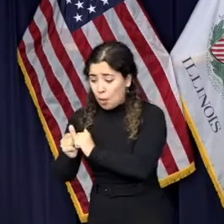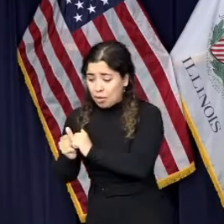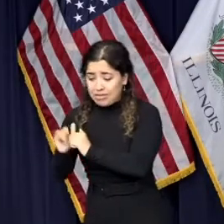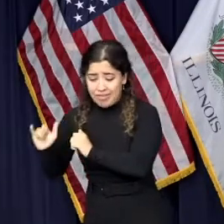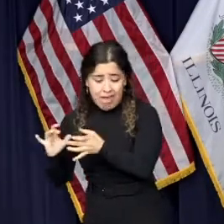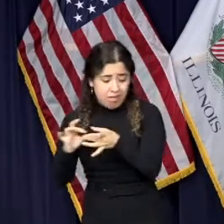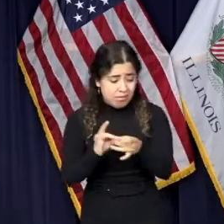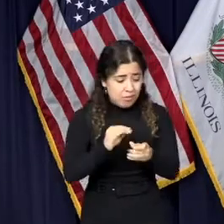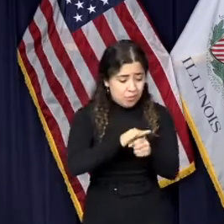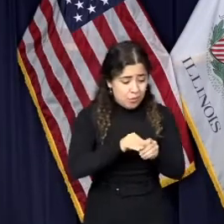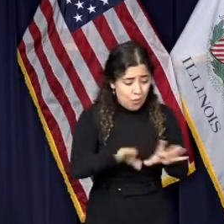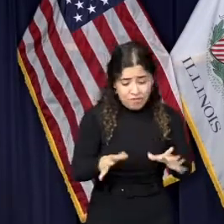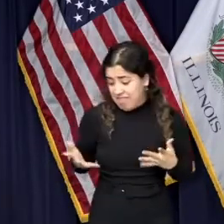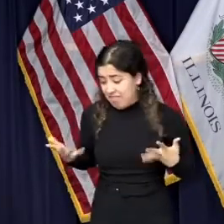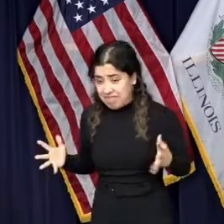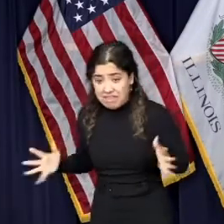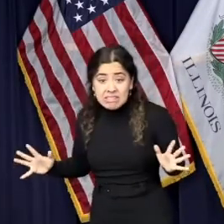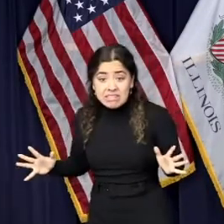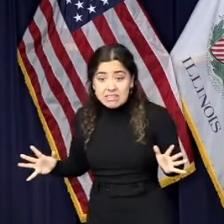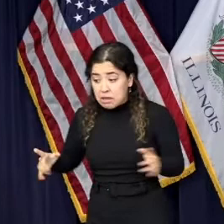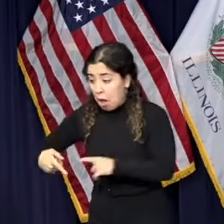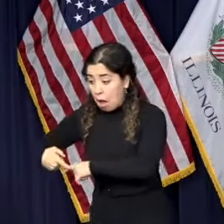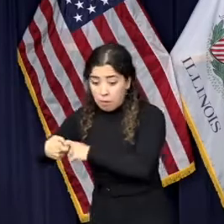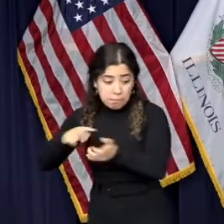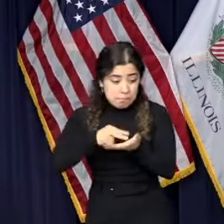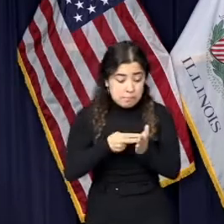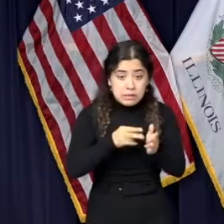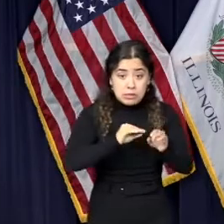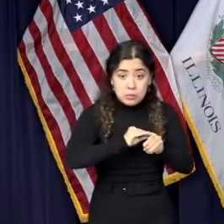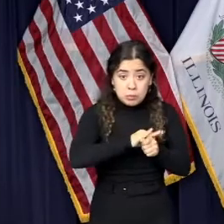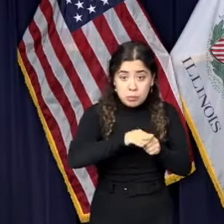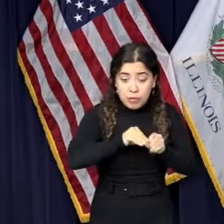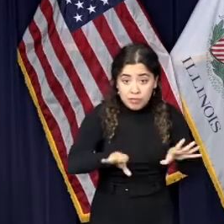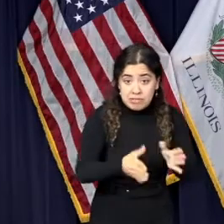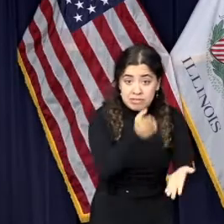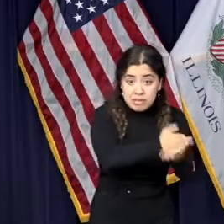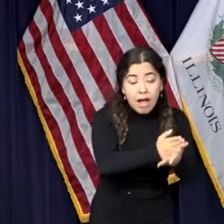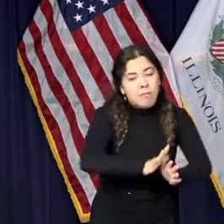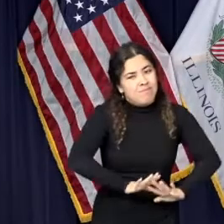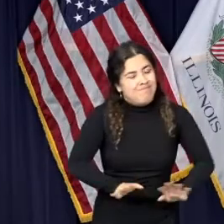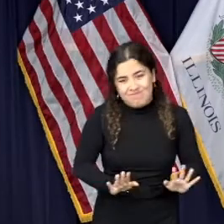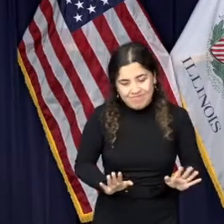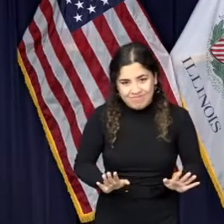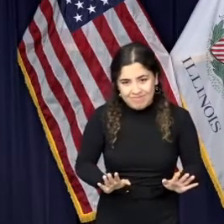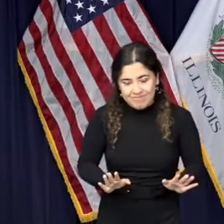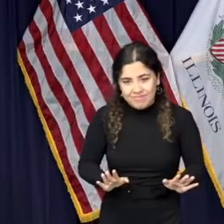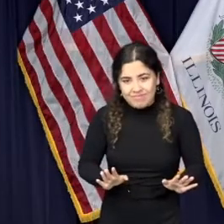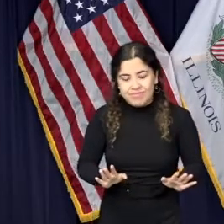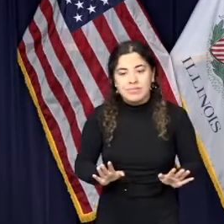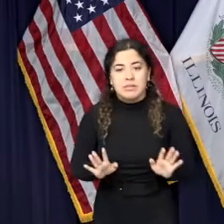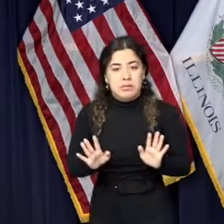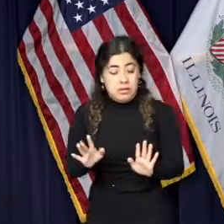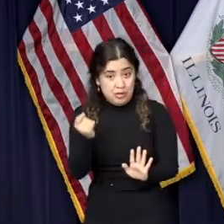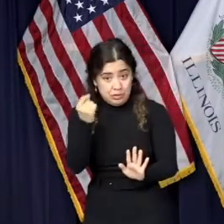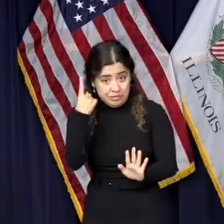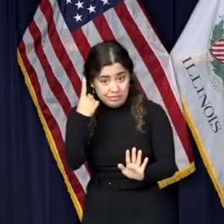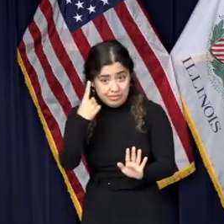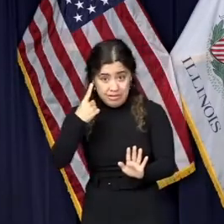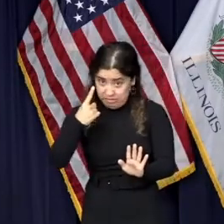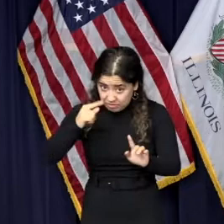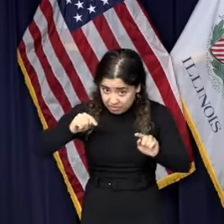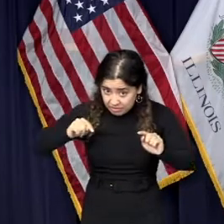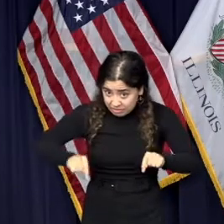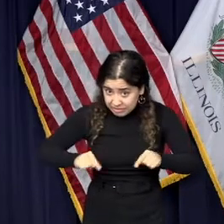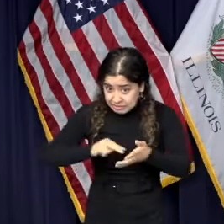this problem a long time ago. So let's take this opportunity to remind everyone that we are far from out of the